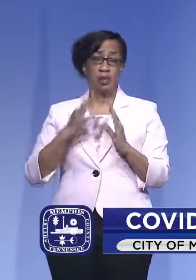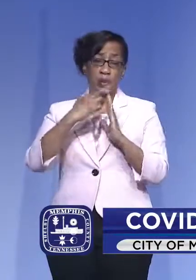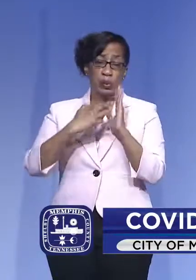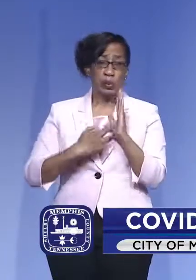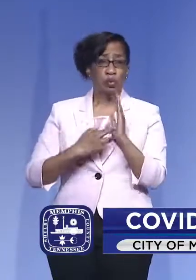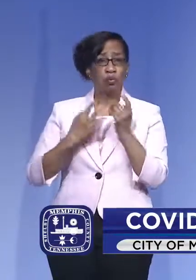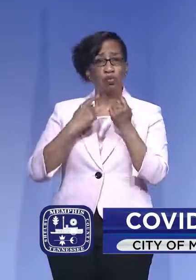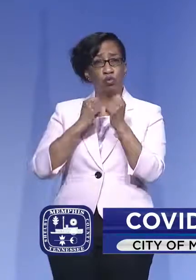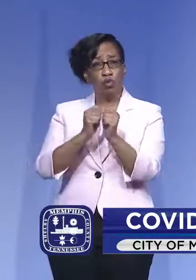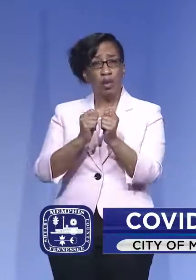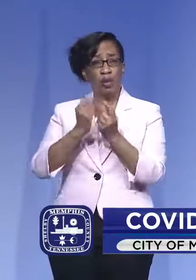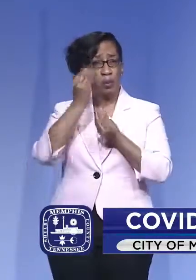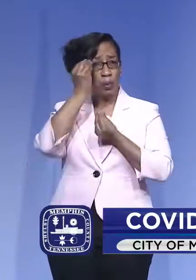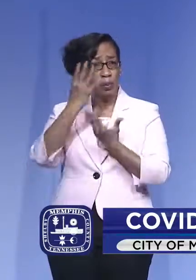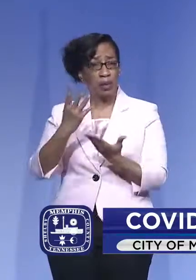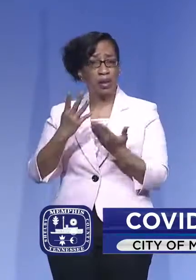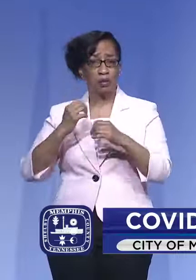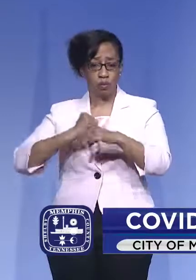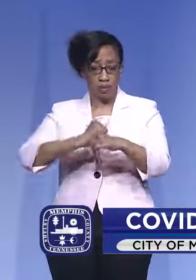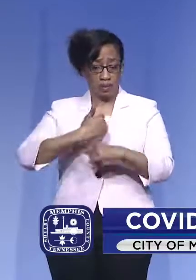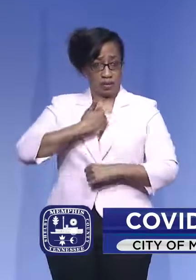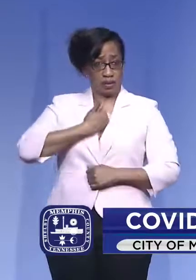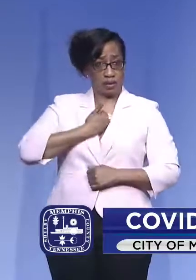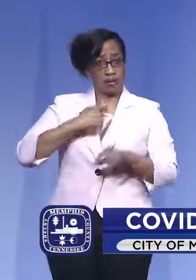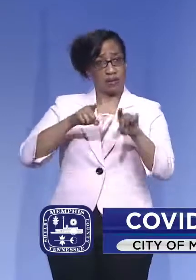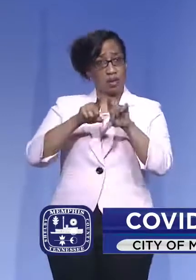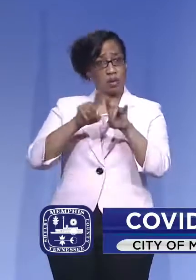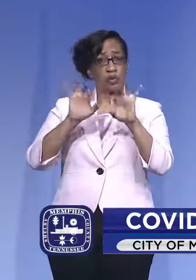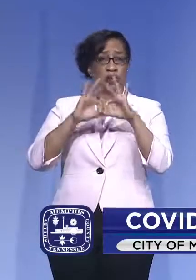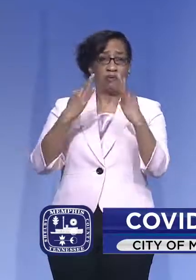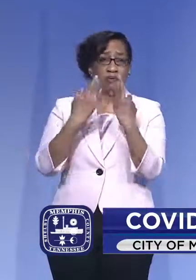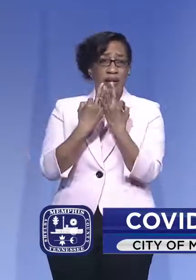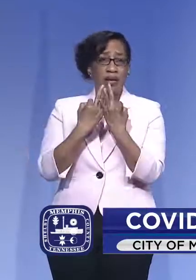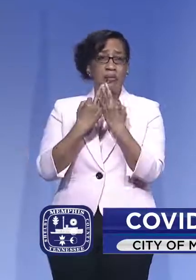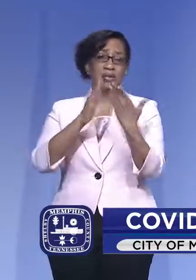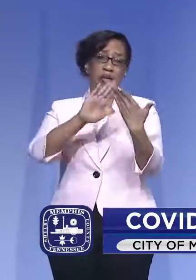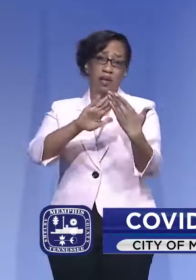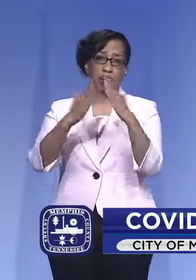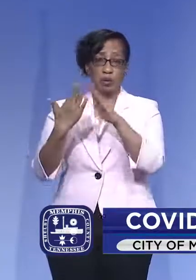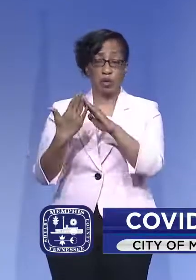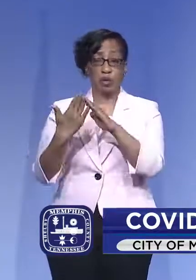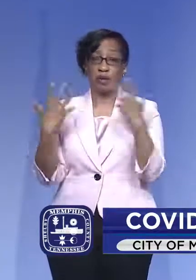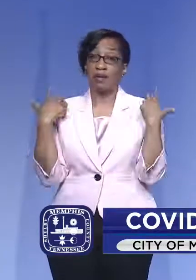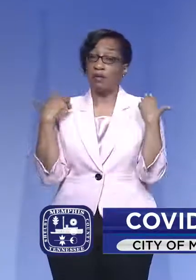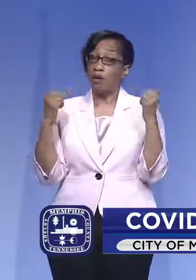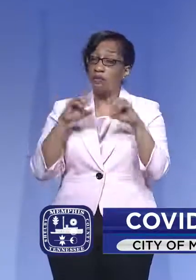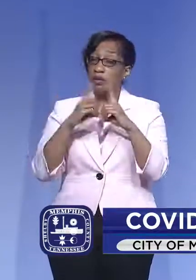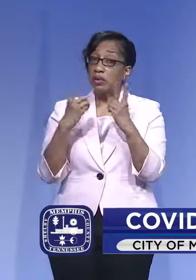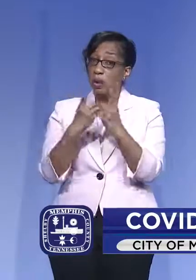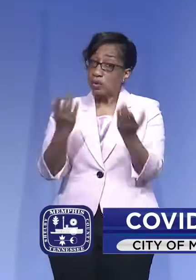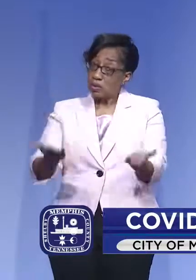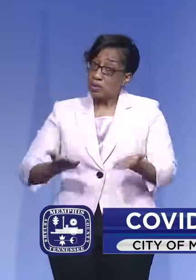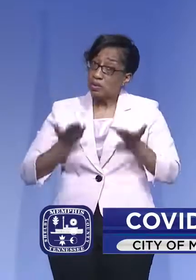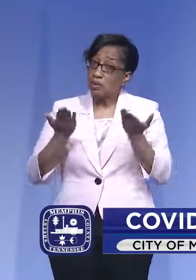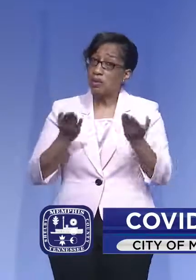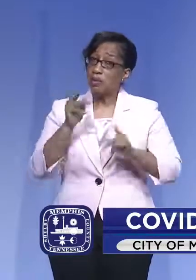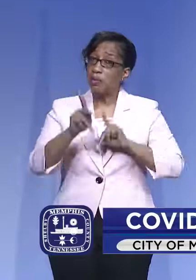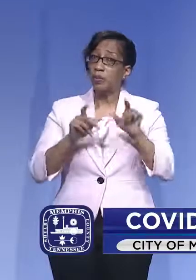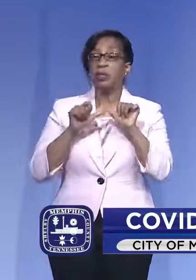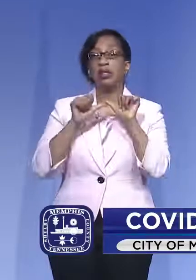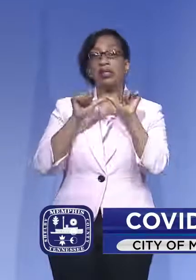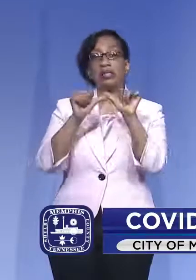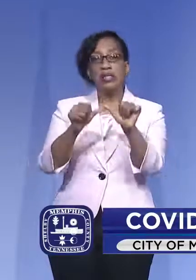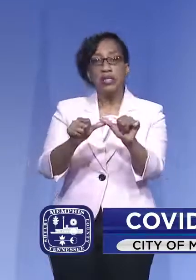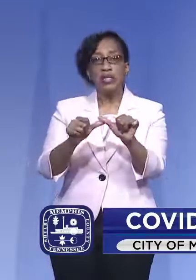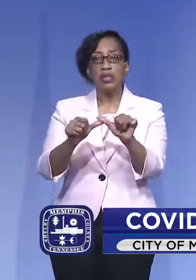ourselves and our loved ones and our community. And the health department does recommend that people continue to do